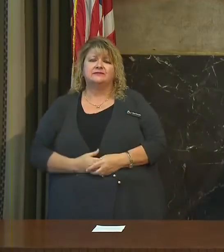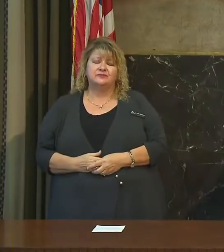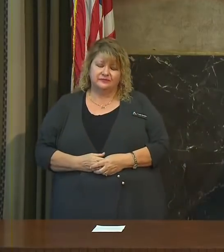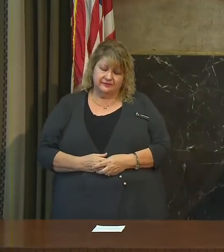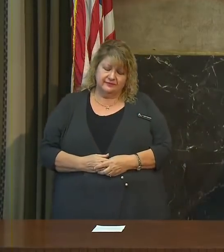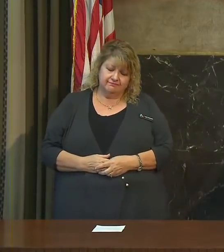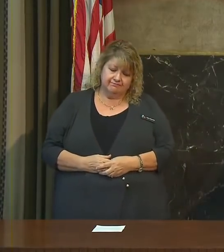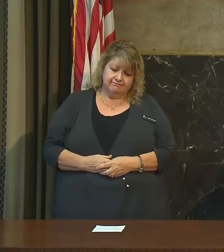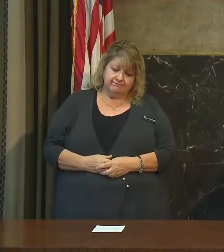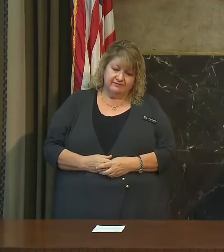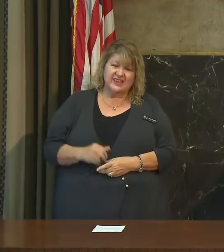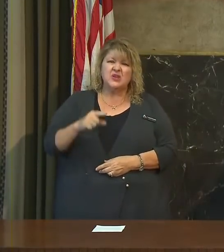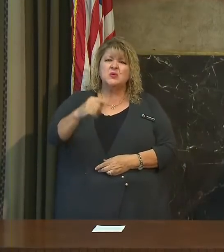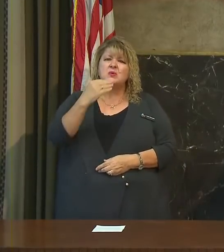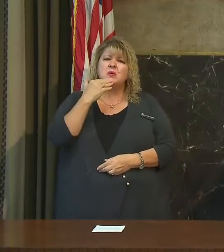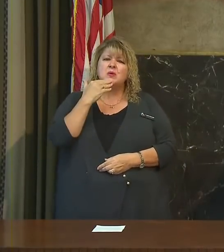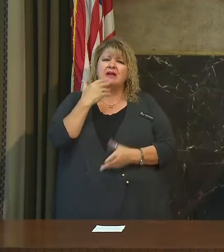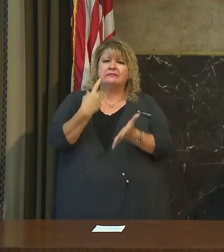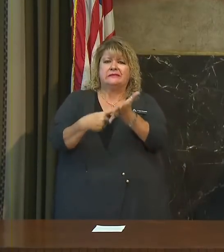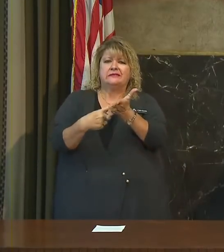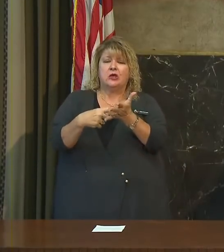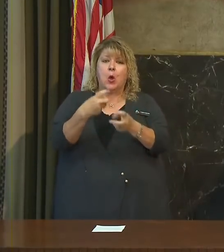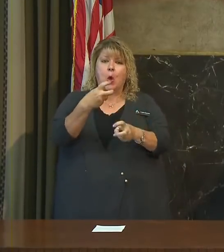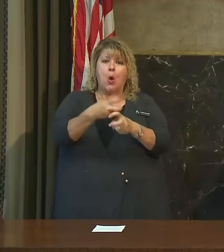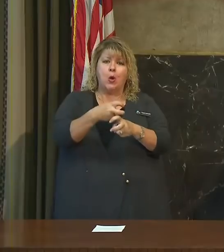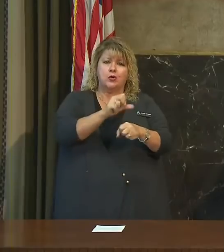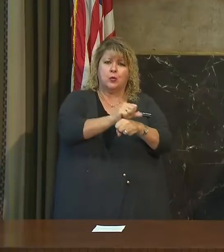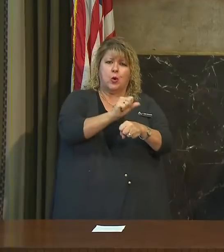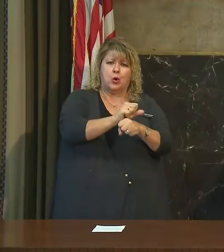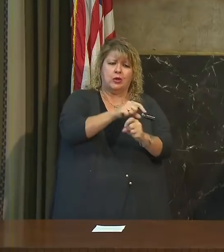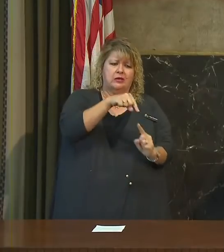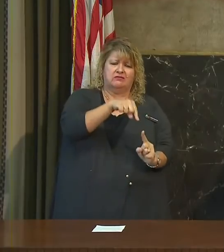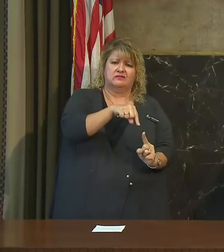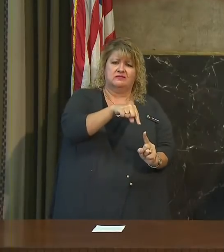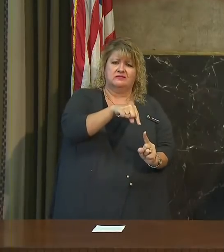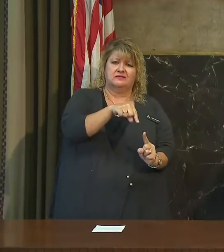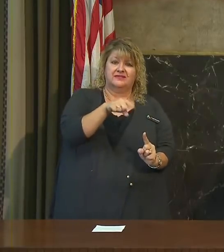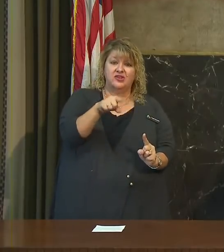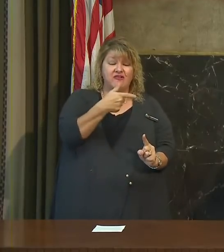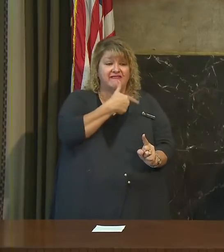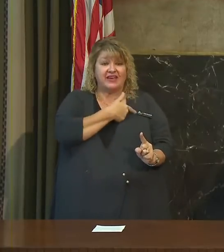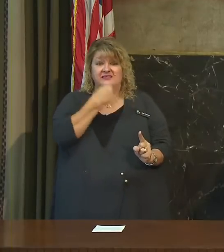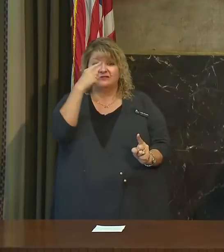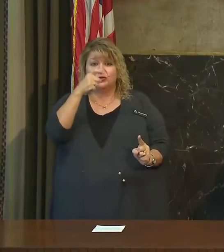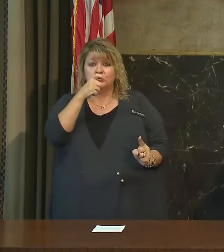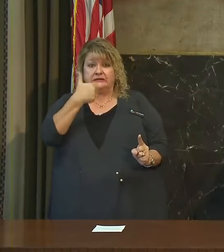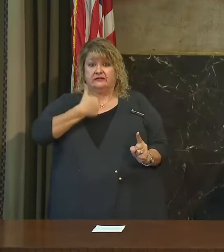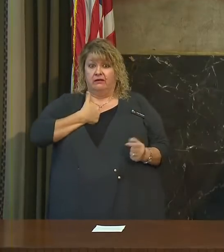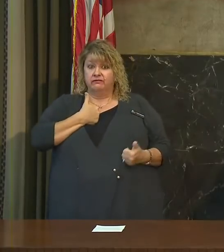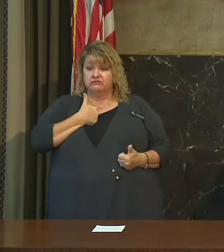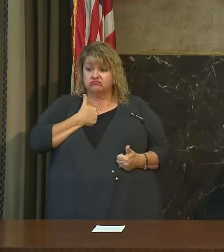in addition to doing this for yourself and your family, your community, your coworkers,